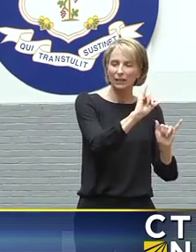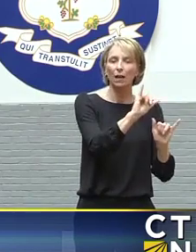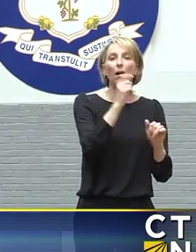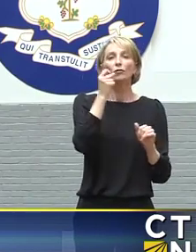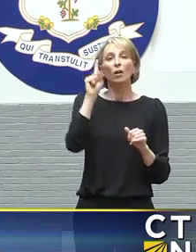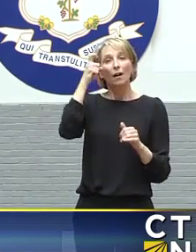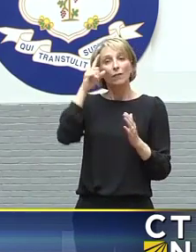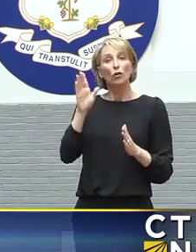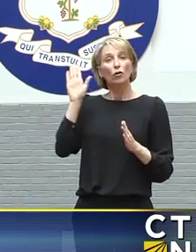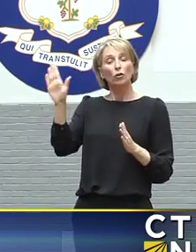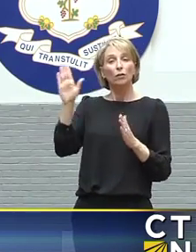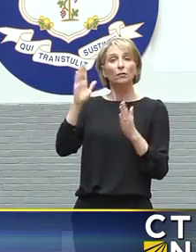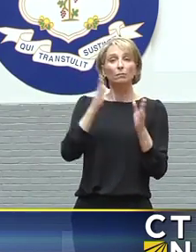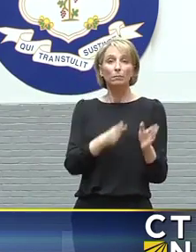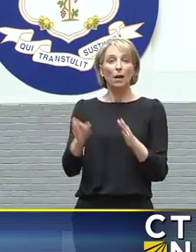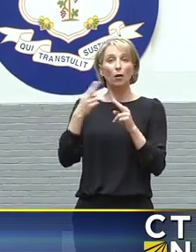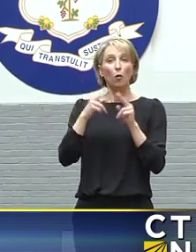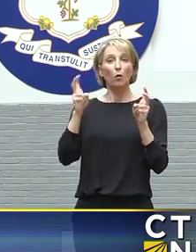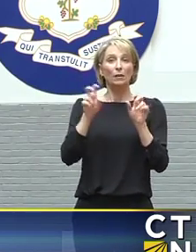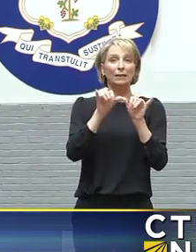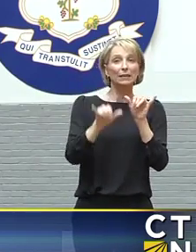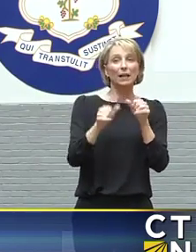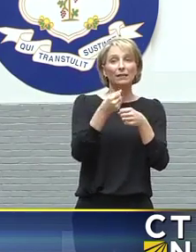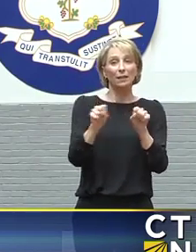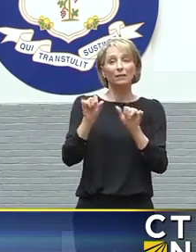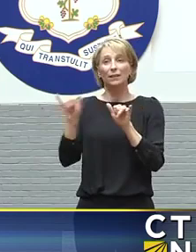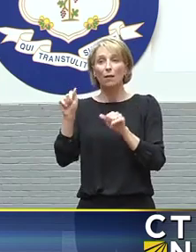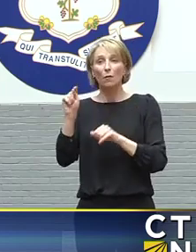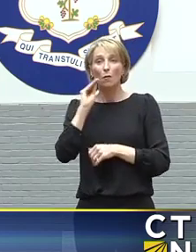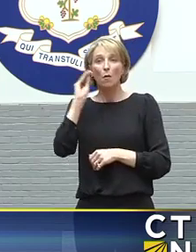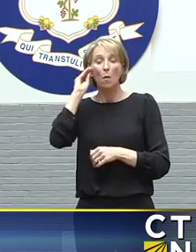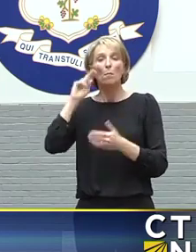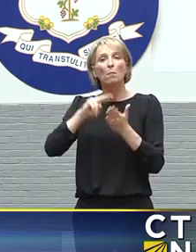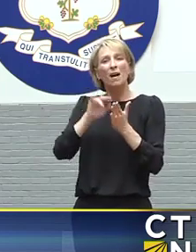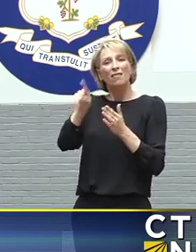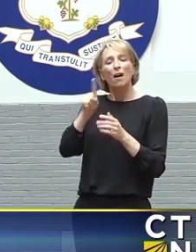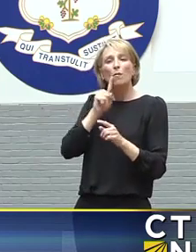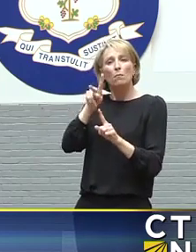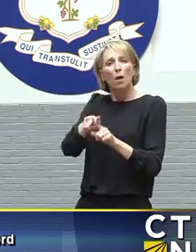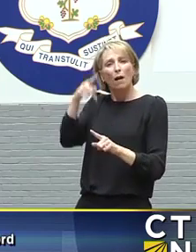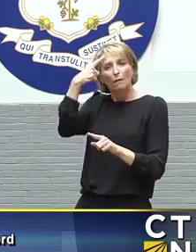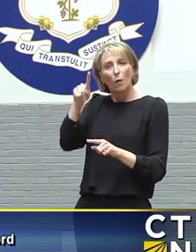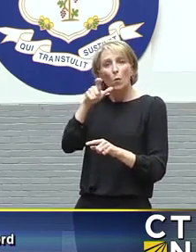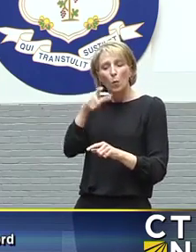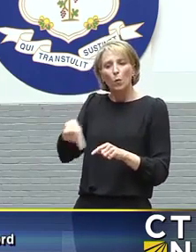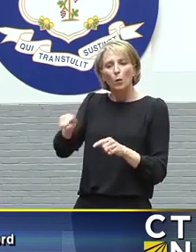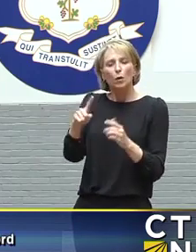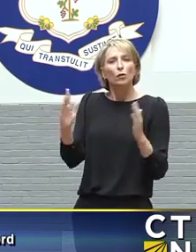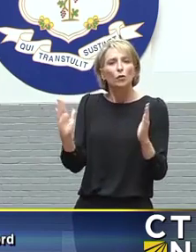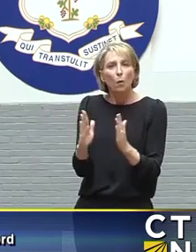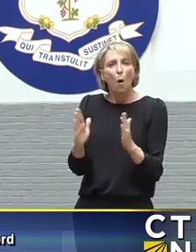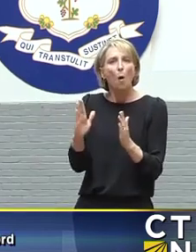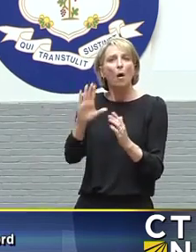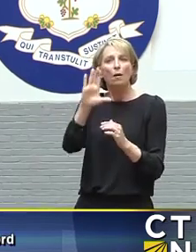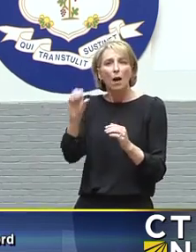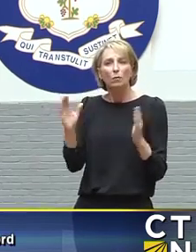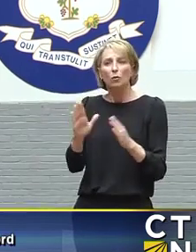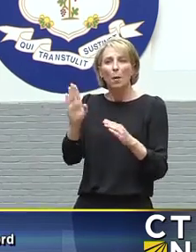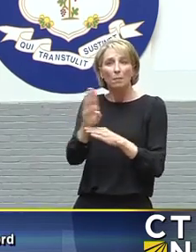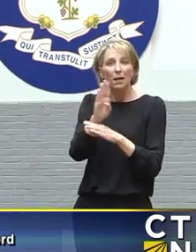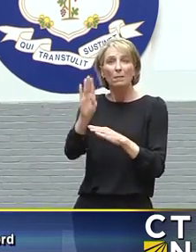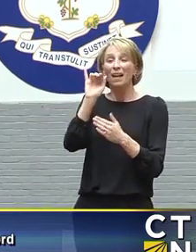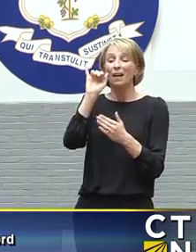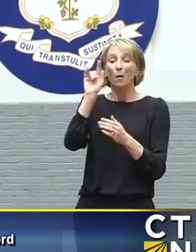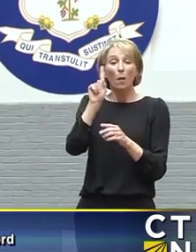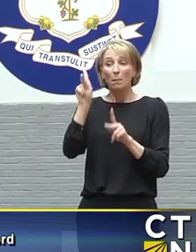is the non-essential businesses and services that can't be moved home or haven't been moved home yet, that need to either be moved home